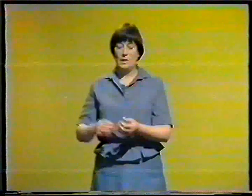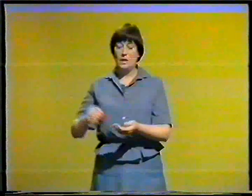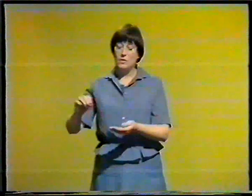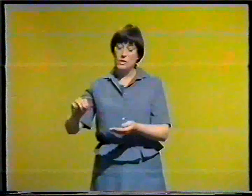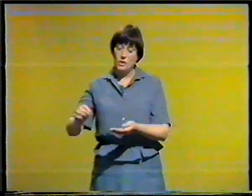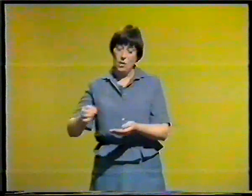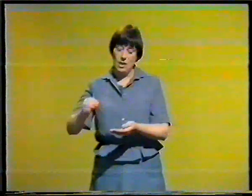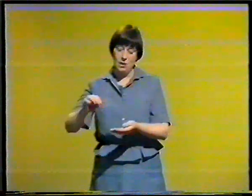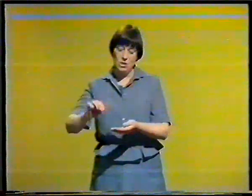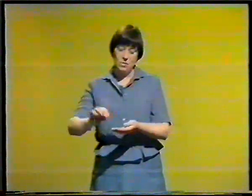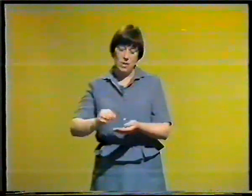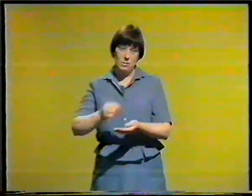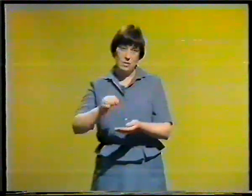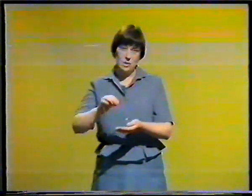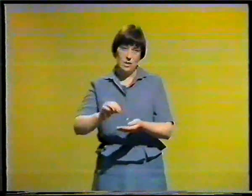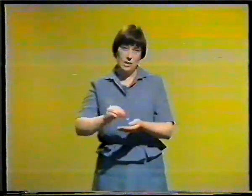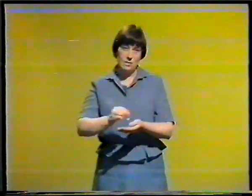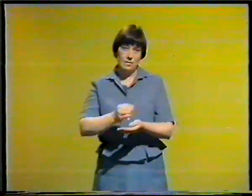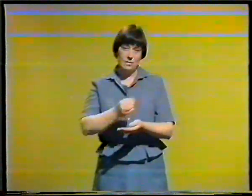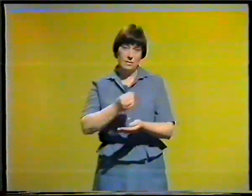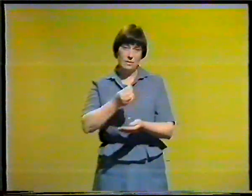For sewing, you just mind sewing.